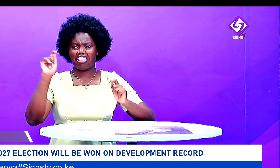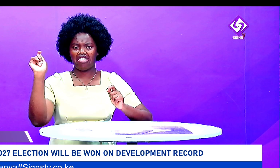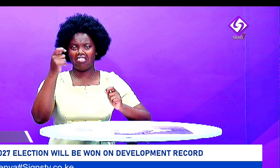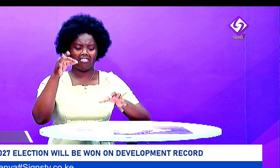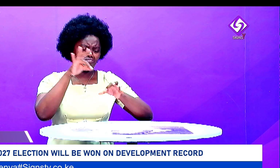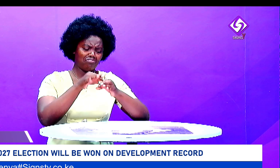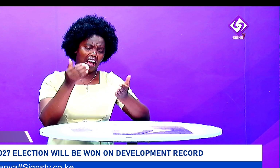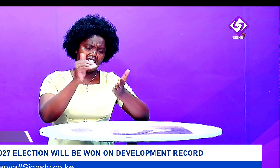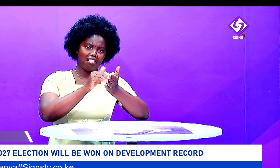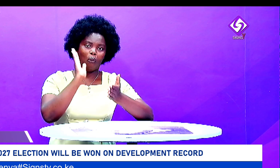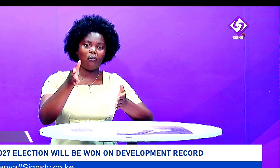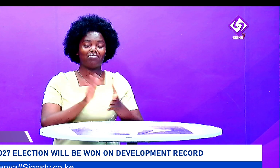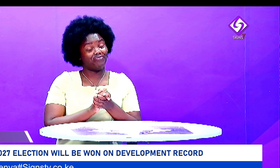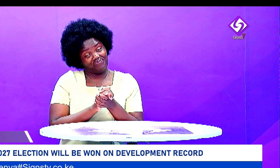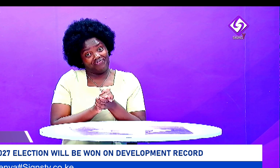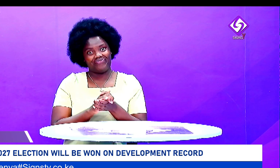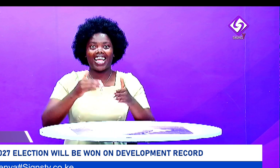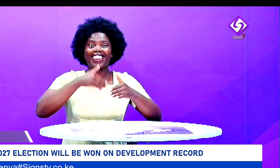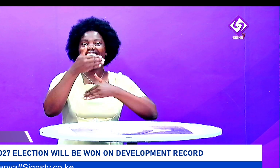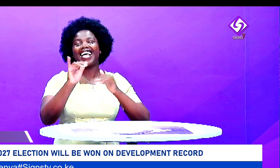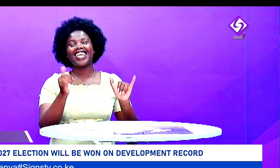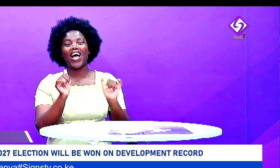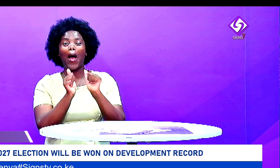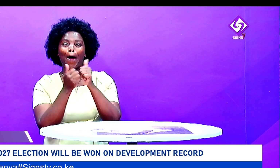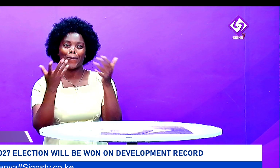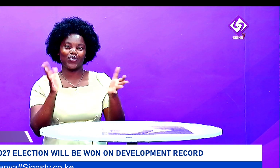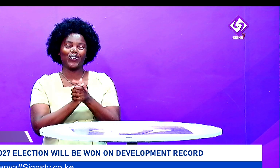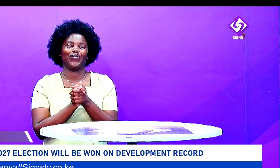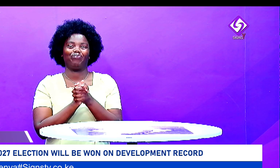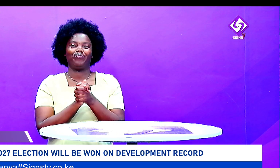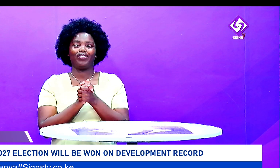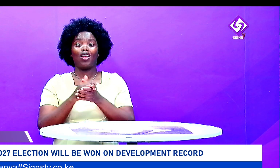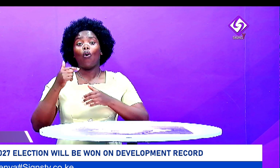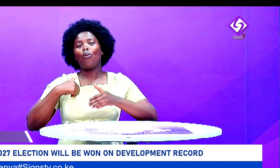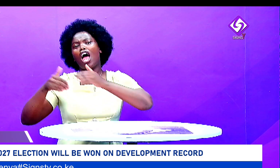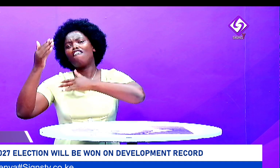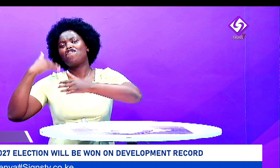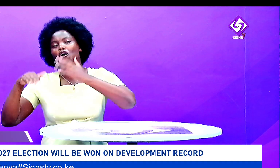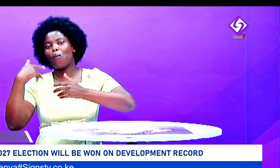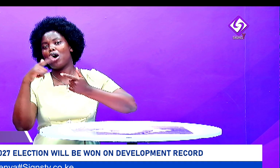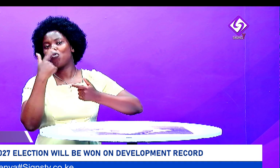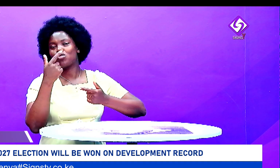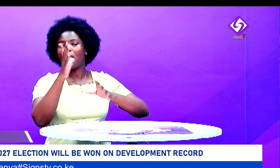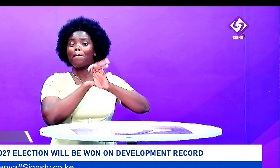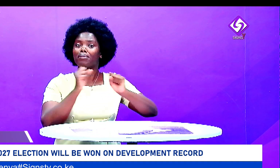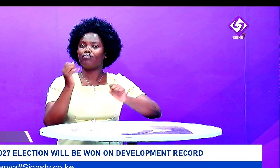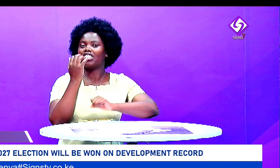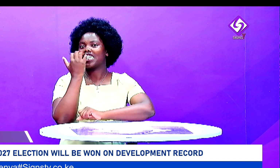and he has faith in Kenyans that they will re-elect him. Let's wait and we shall see. Moving on to other